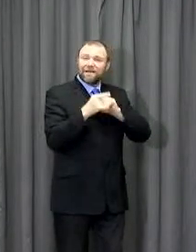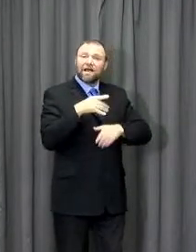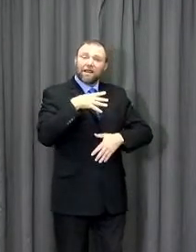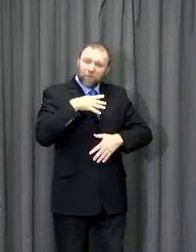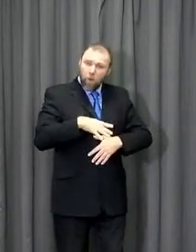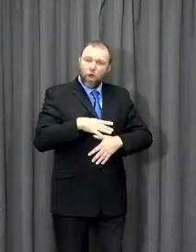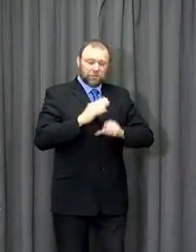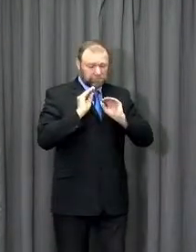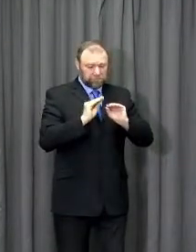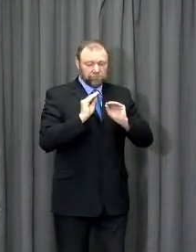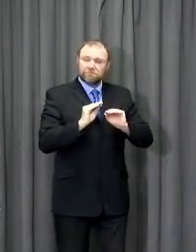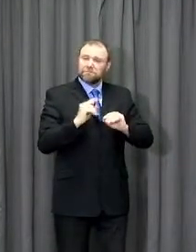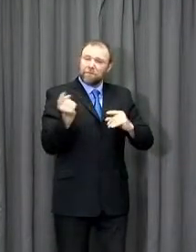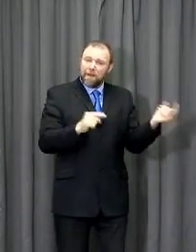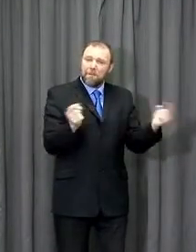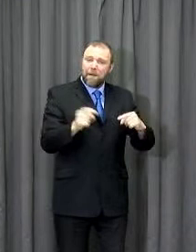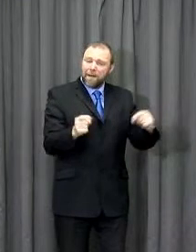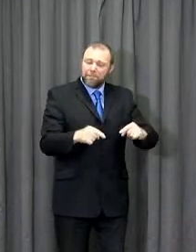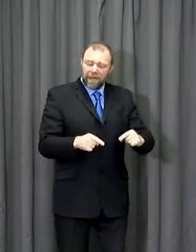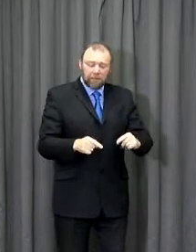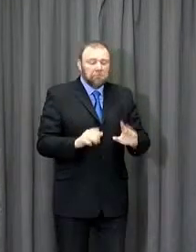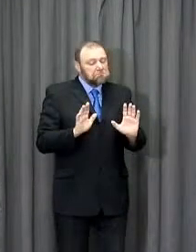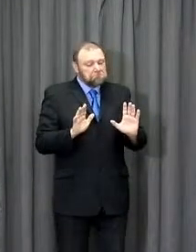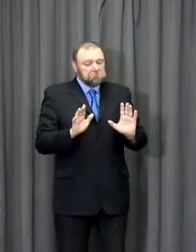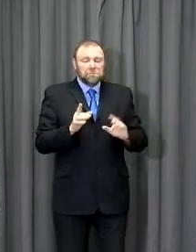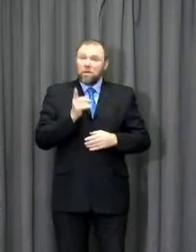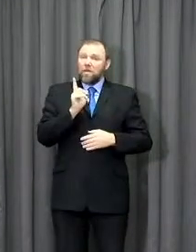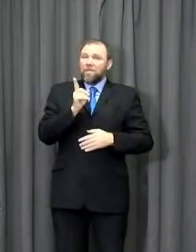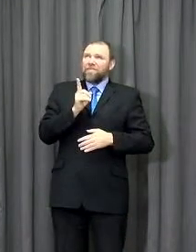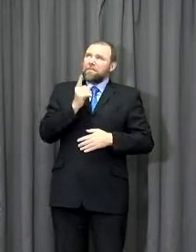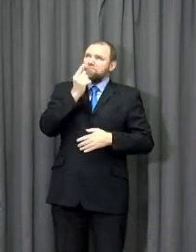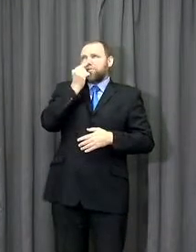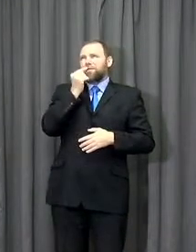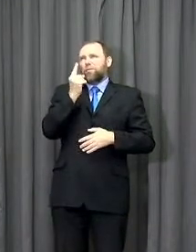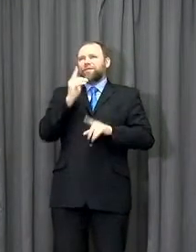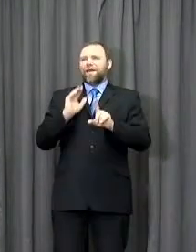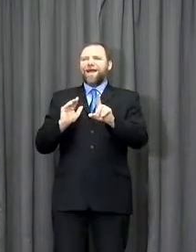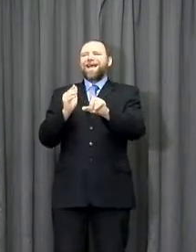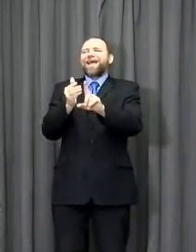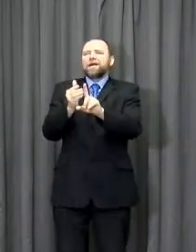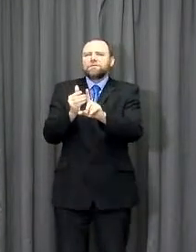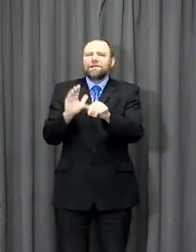So that will be one of the things that we aim to do first. I can't give you an